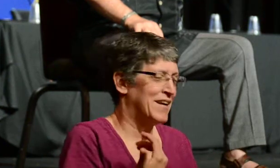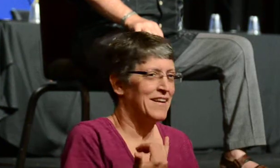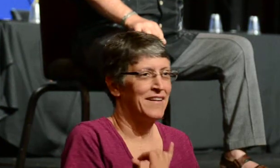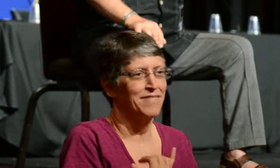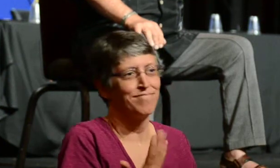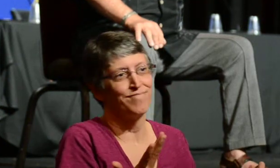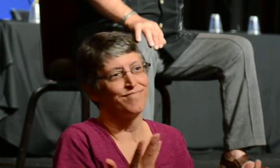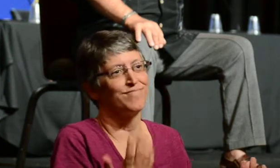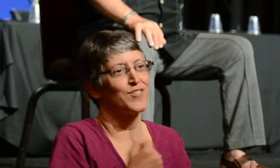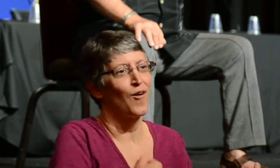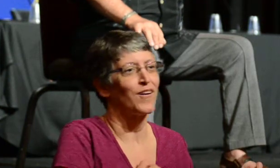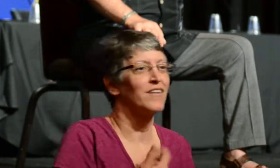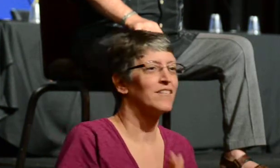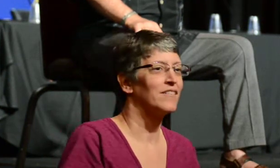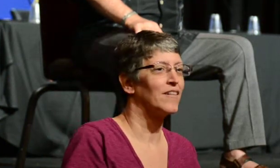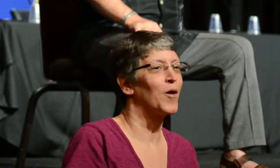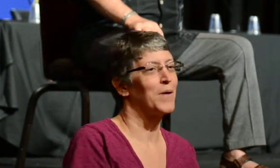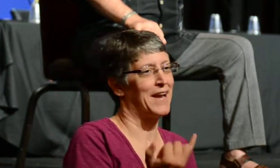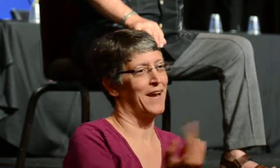breath.